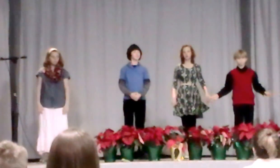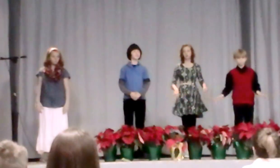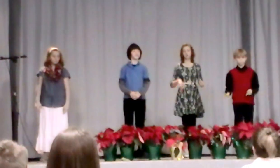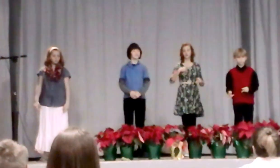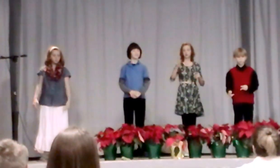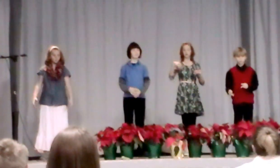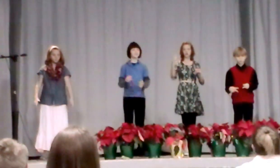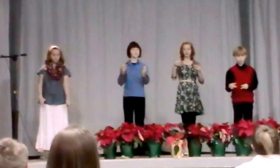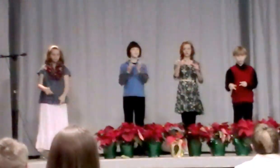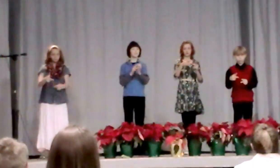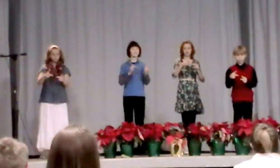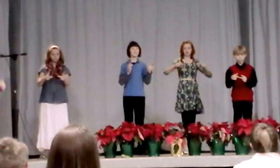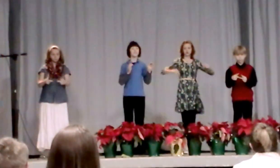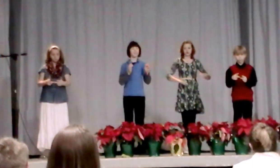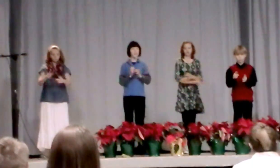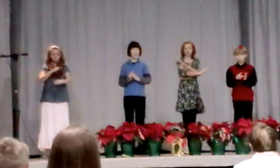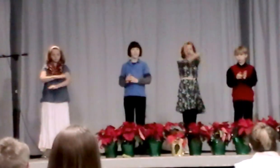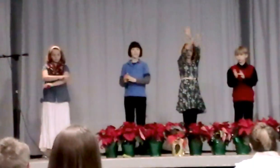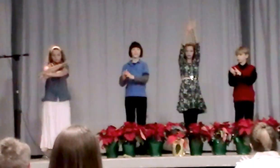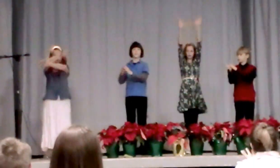Myrrh is mine. light.